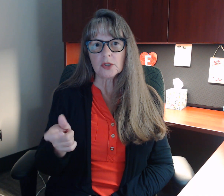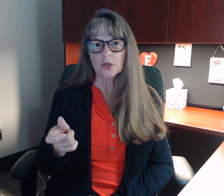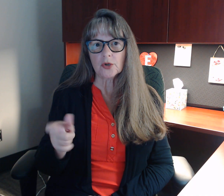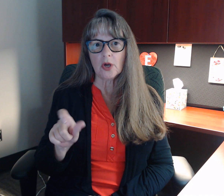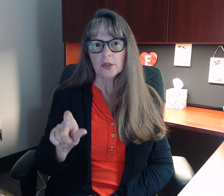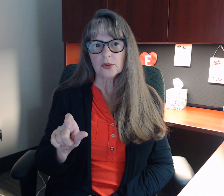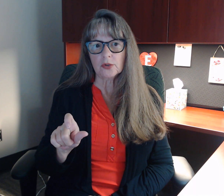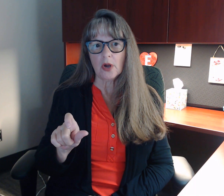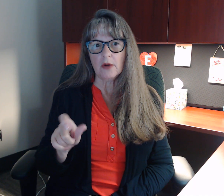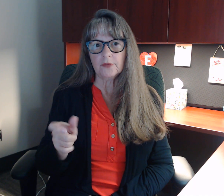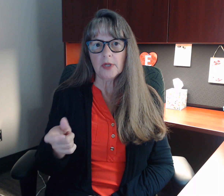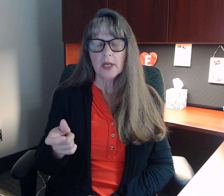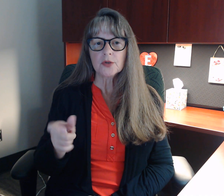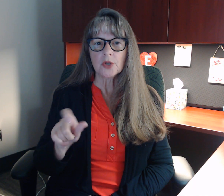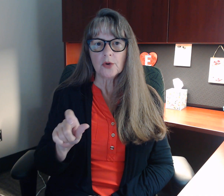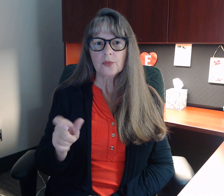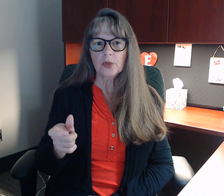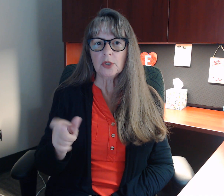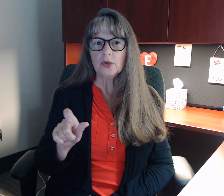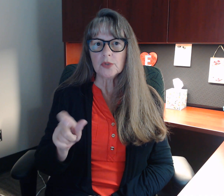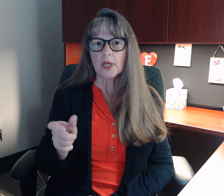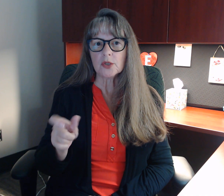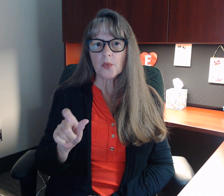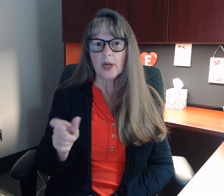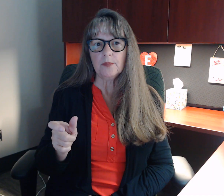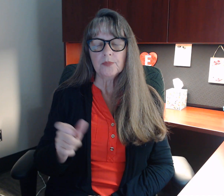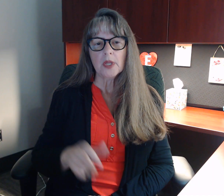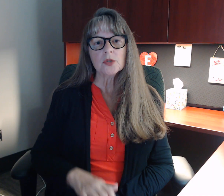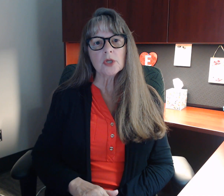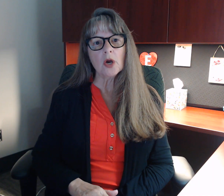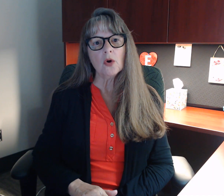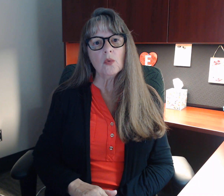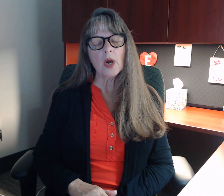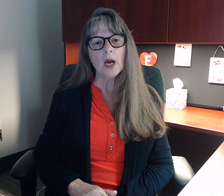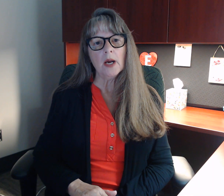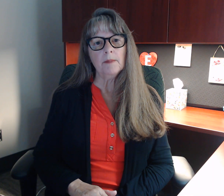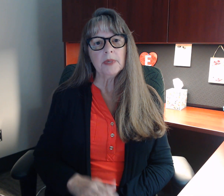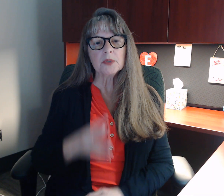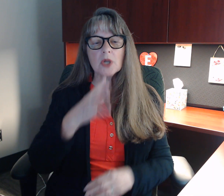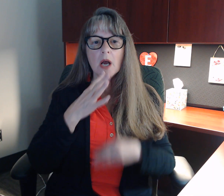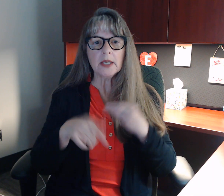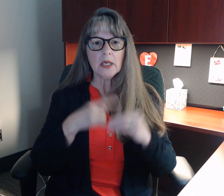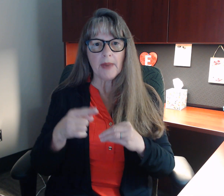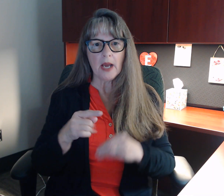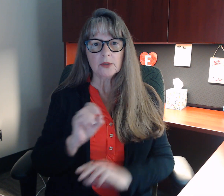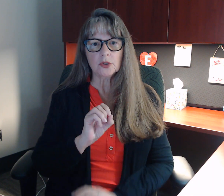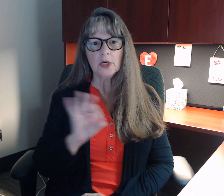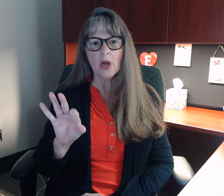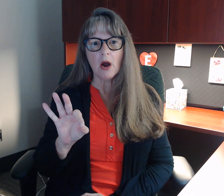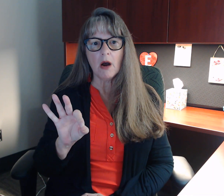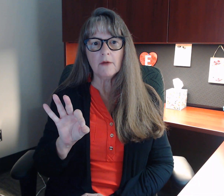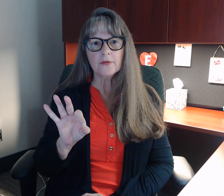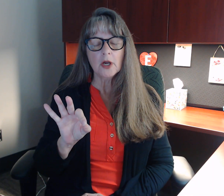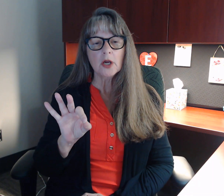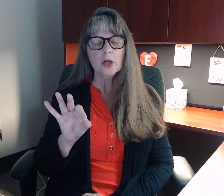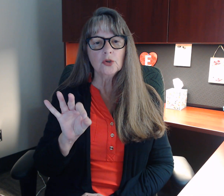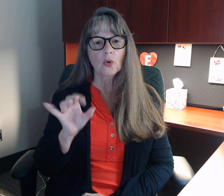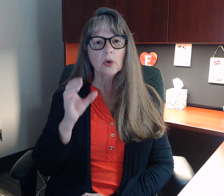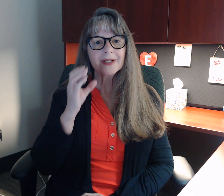turn on and turn off. So you can use that as well. So, but it was talking about turning off your